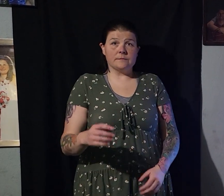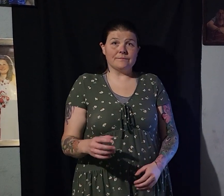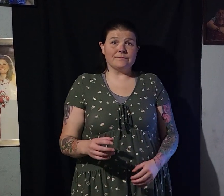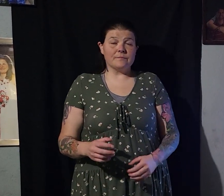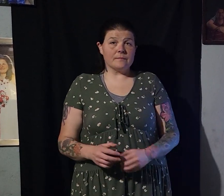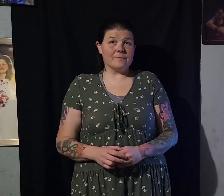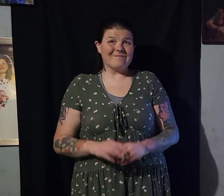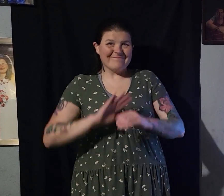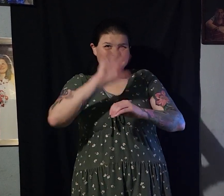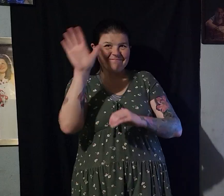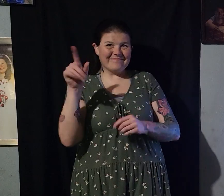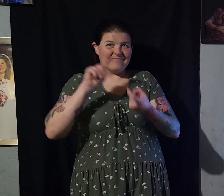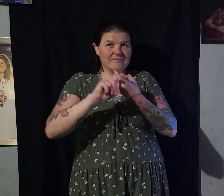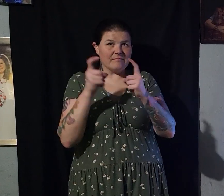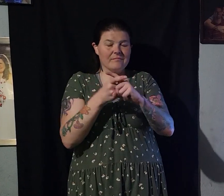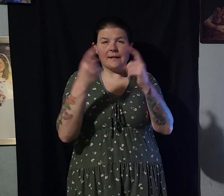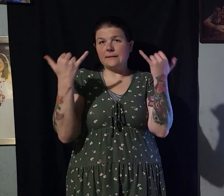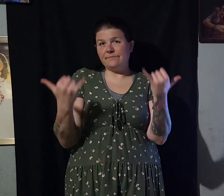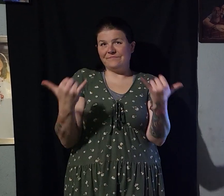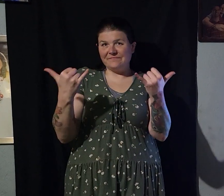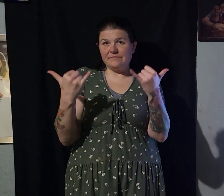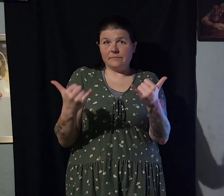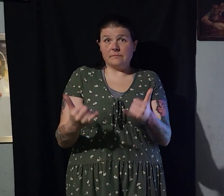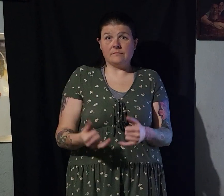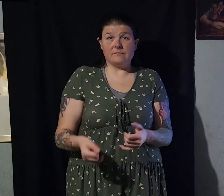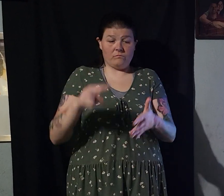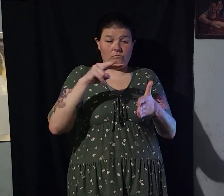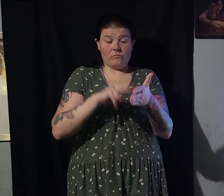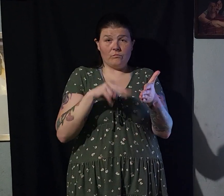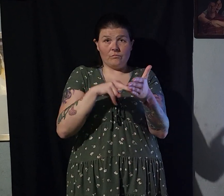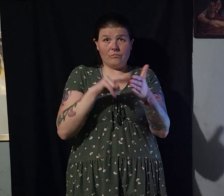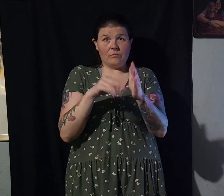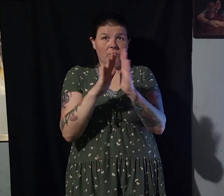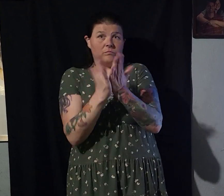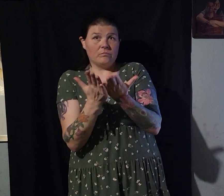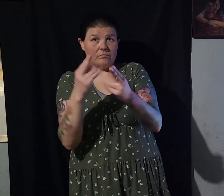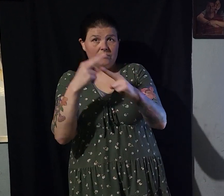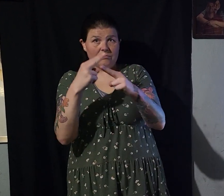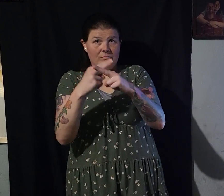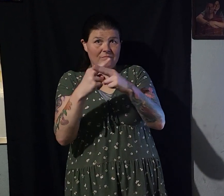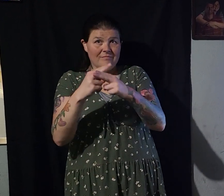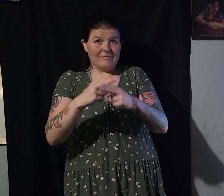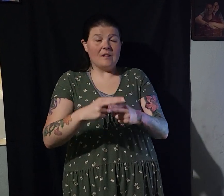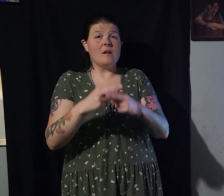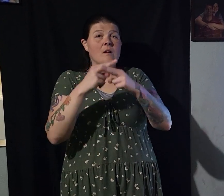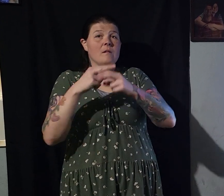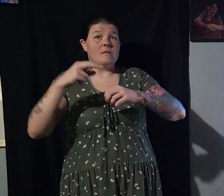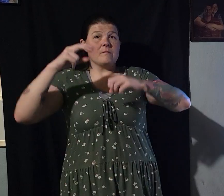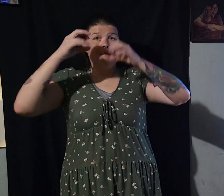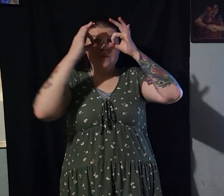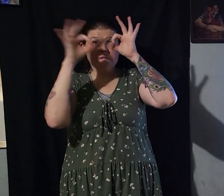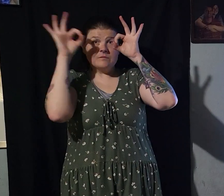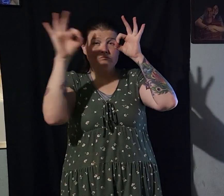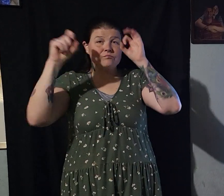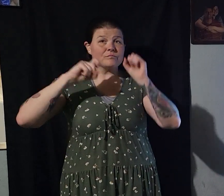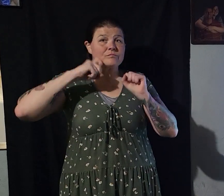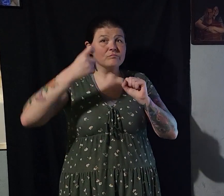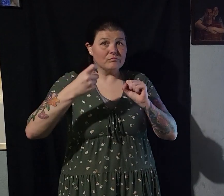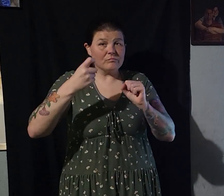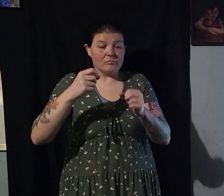Greetings, friend. Today we are going to be reading Chameleons Are Cool by